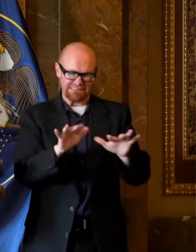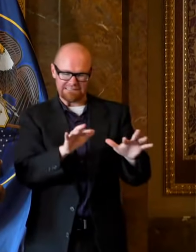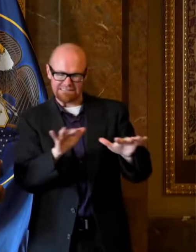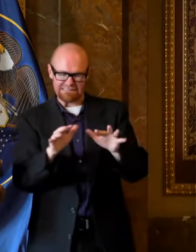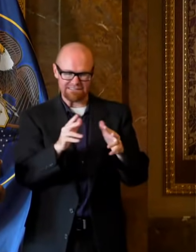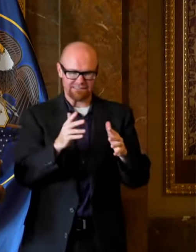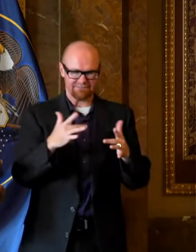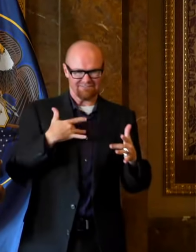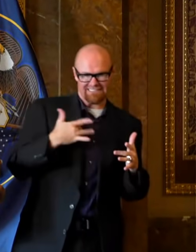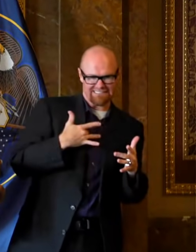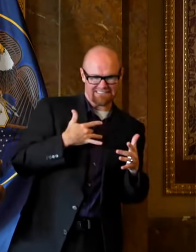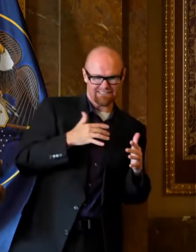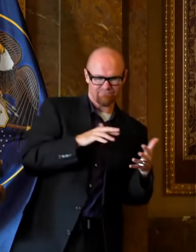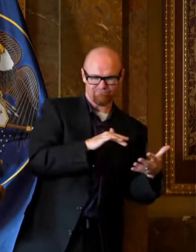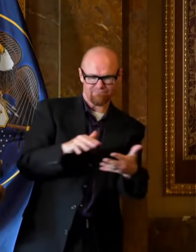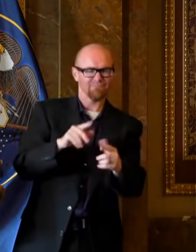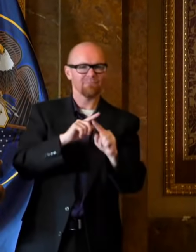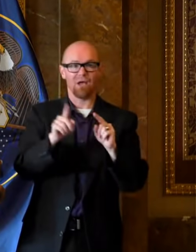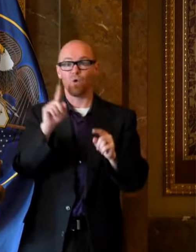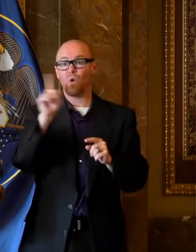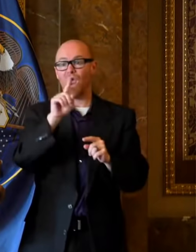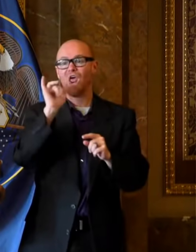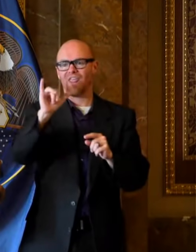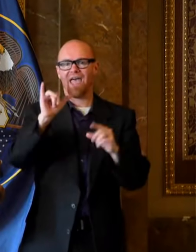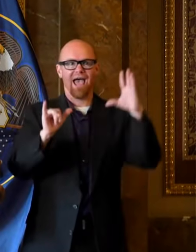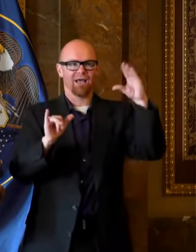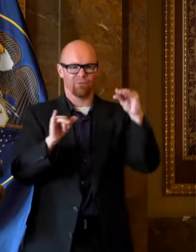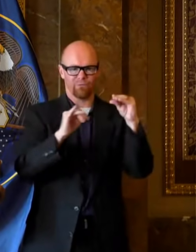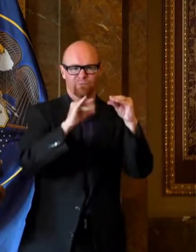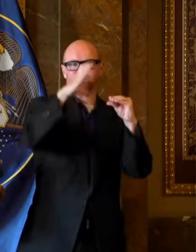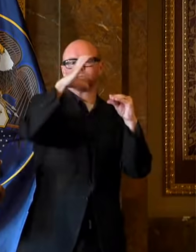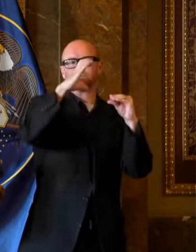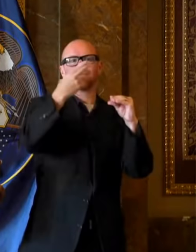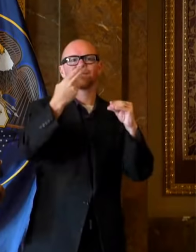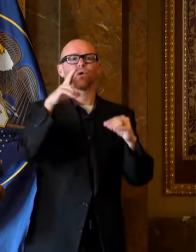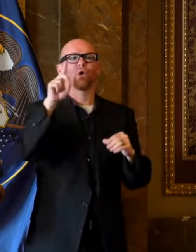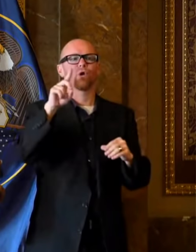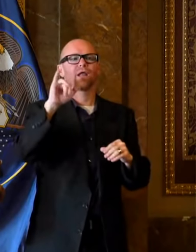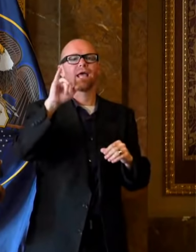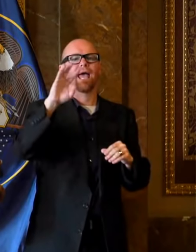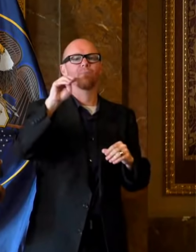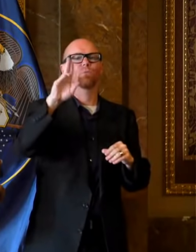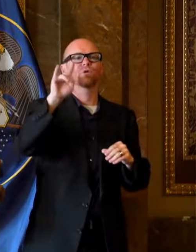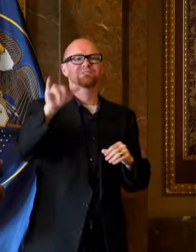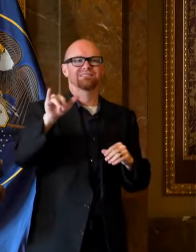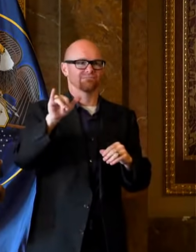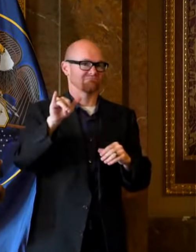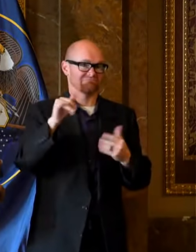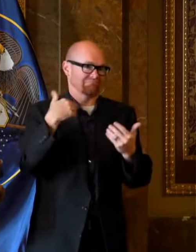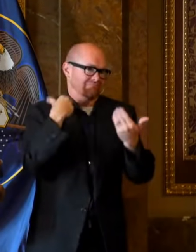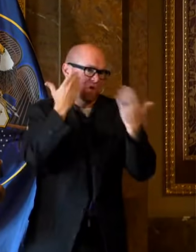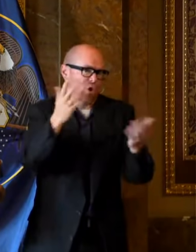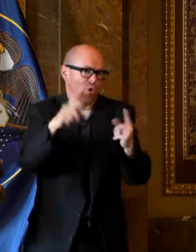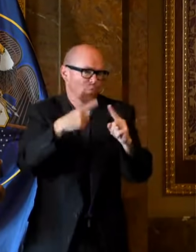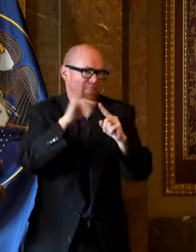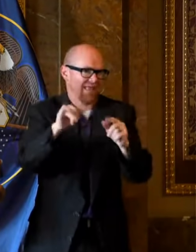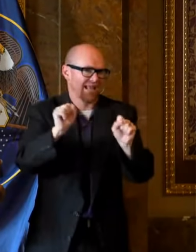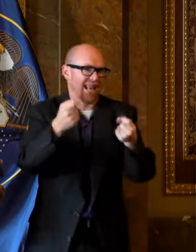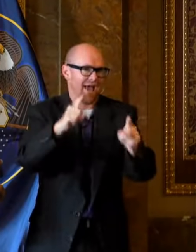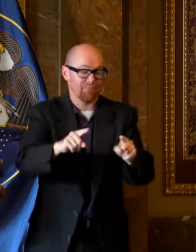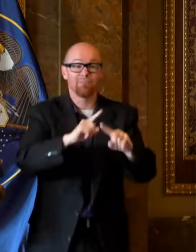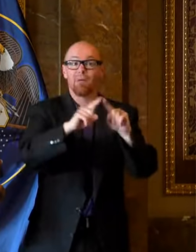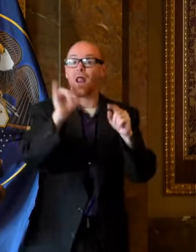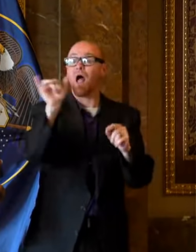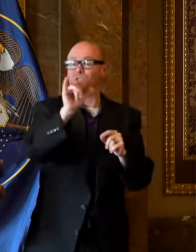exactly where we hit herd immunity. And again, the Delta variant throws a wrench into that as well, because it's more